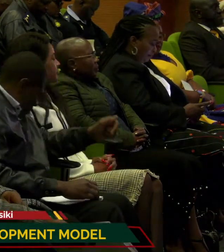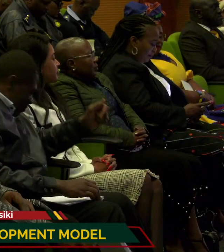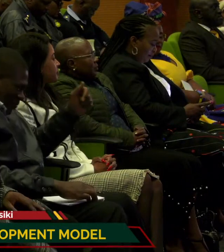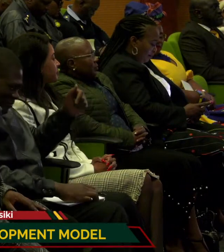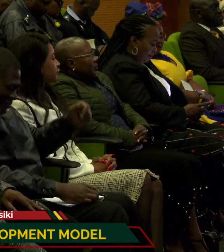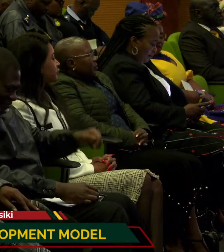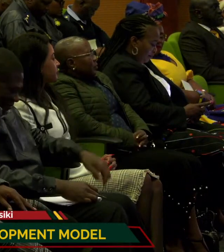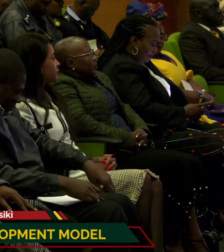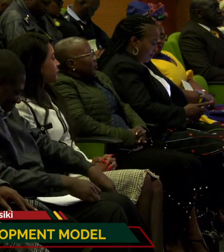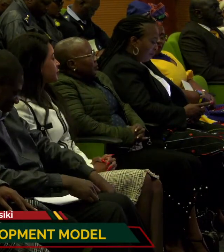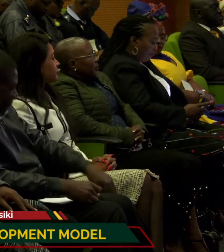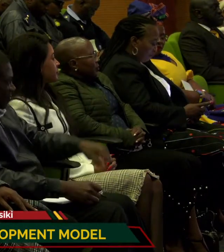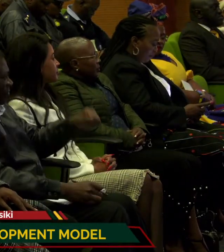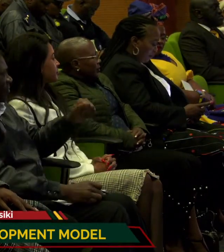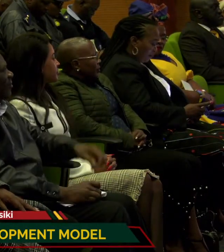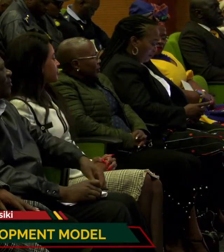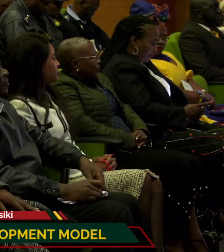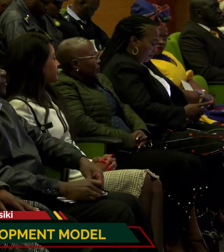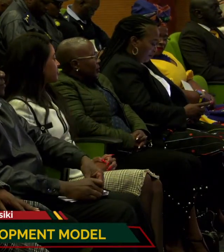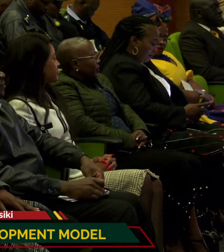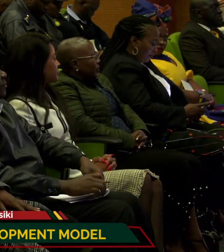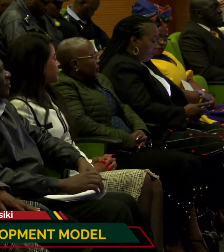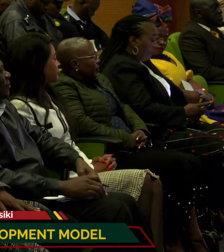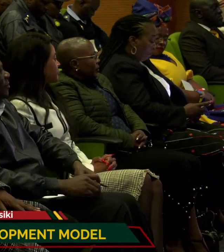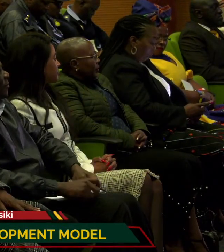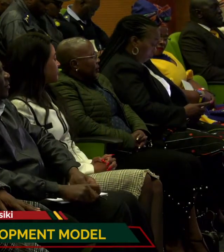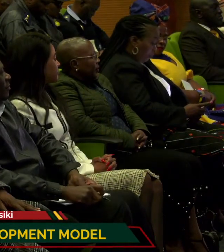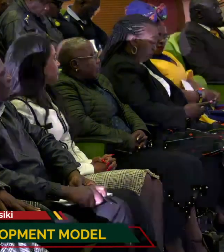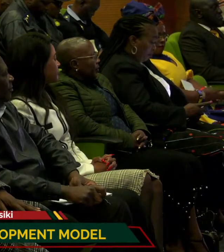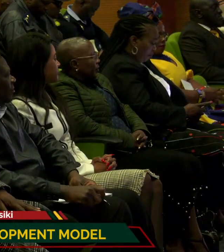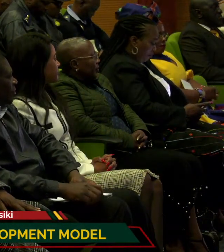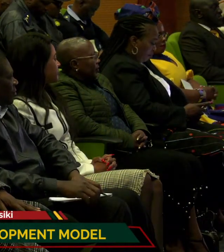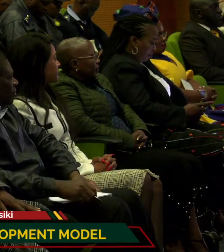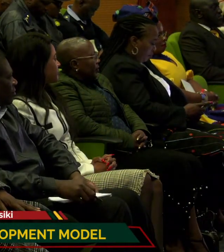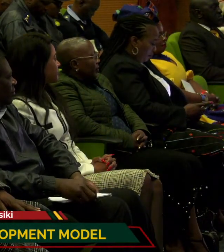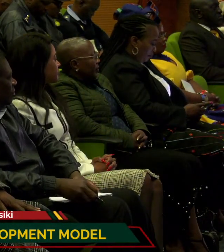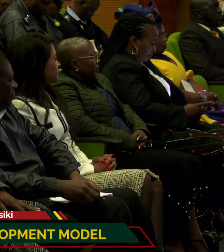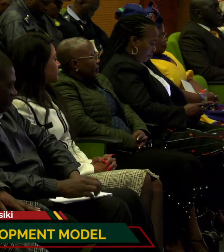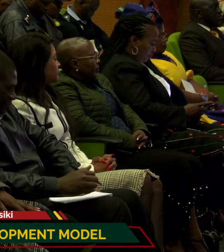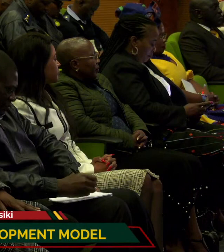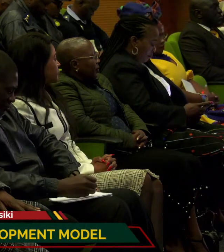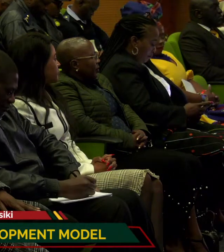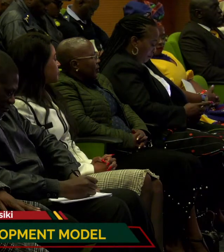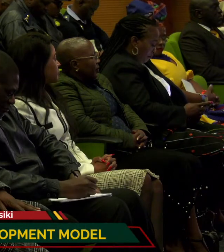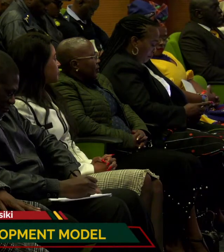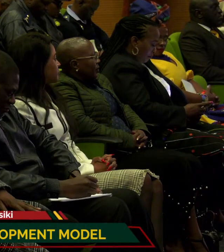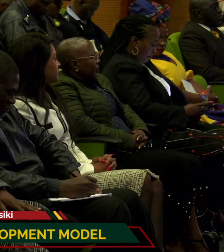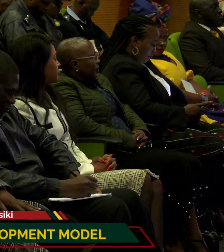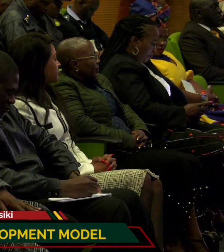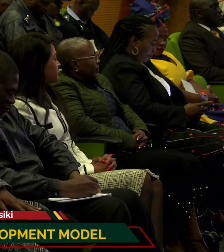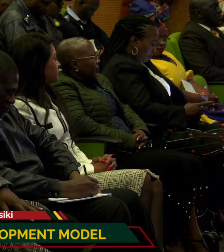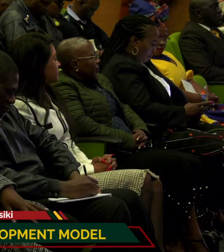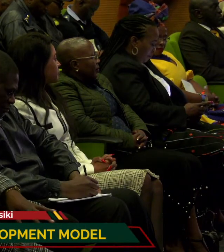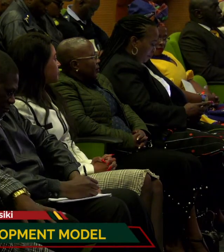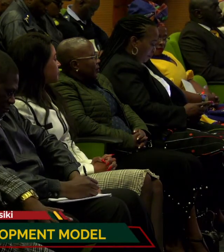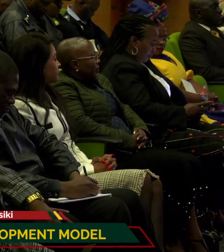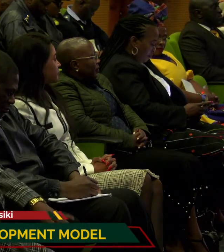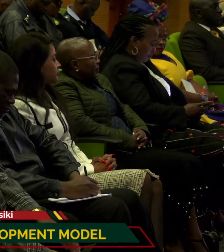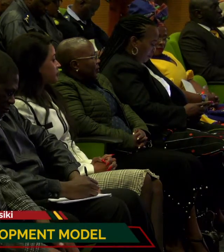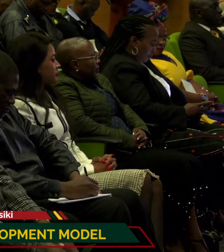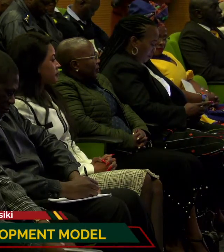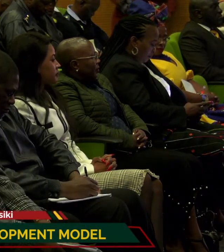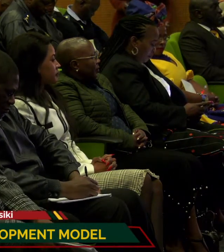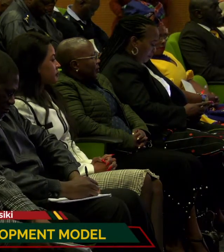someone. Deputy President and the presidency at large, with all the deputy